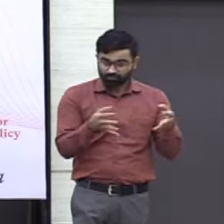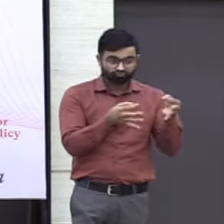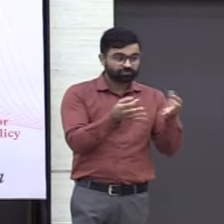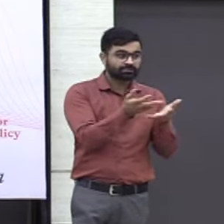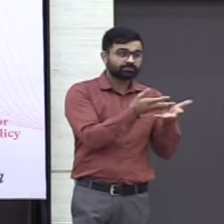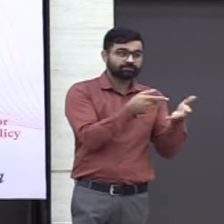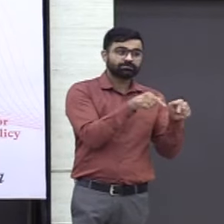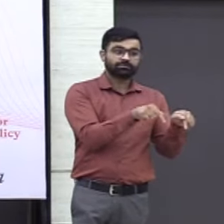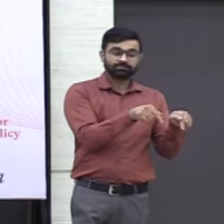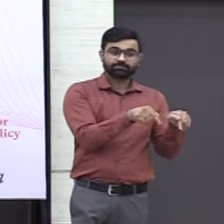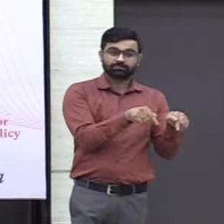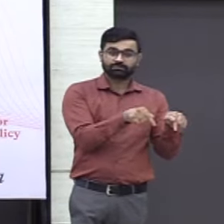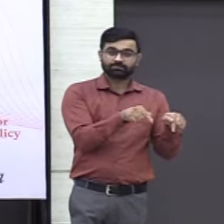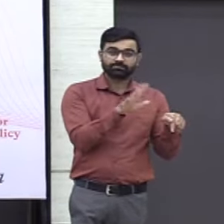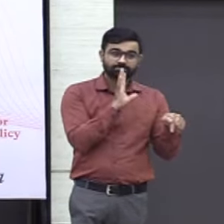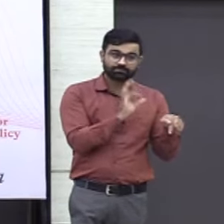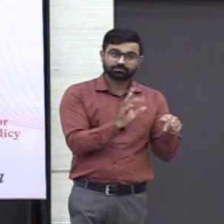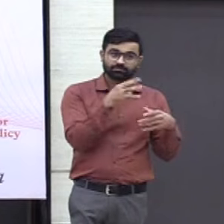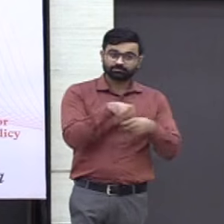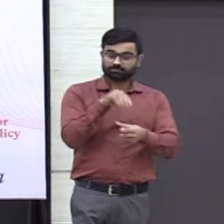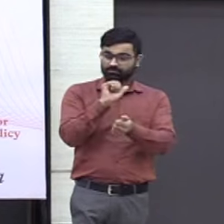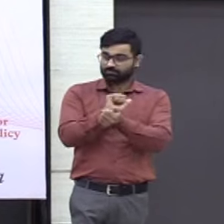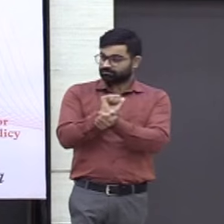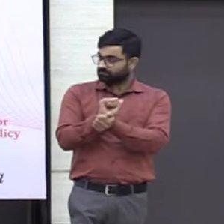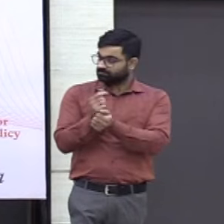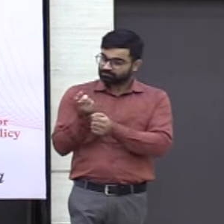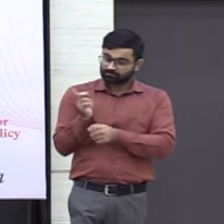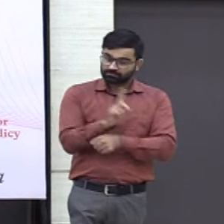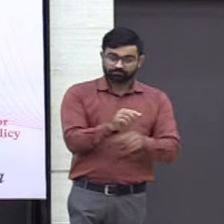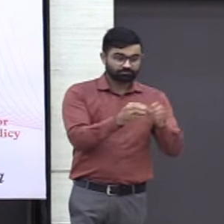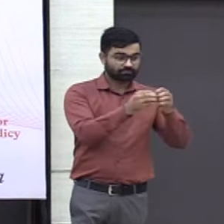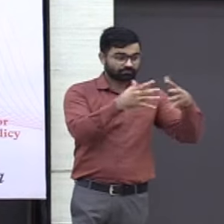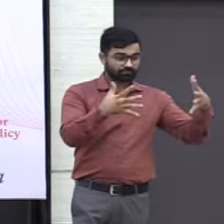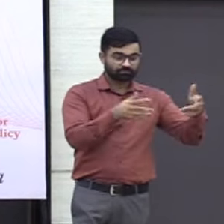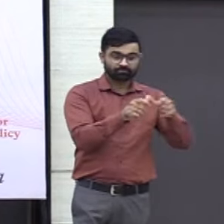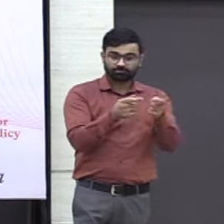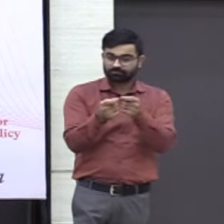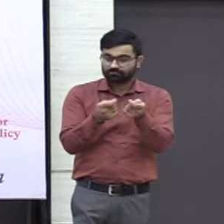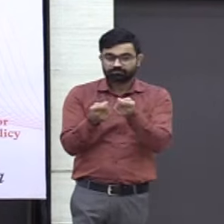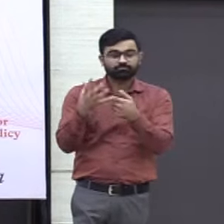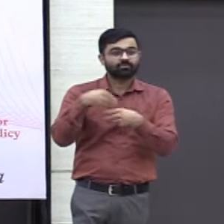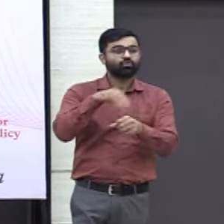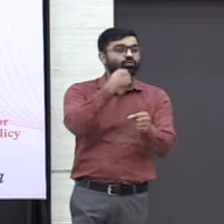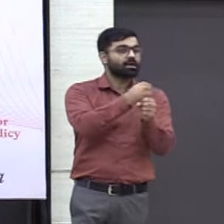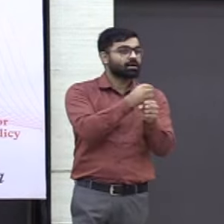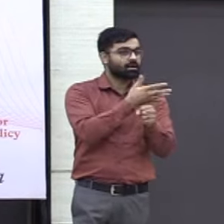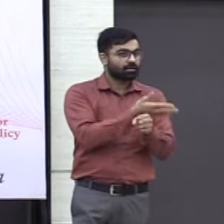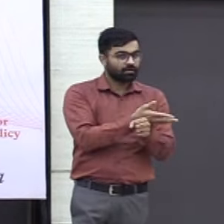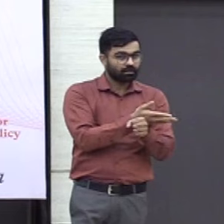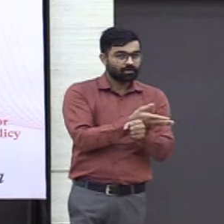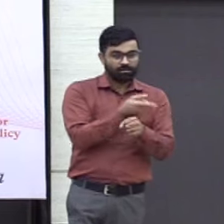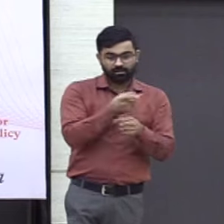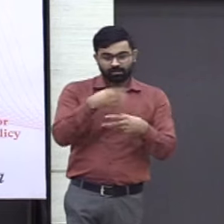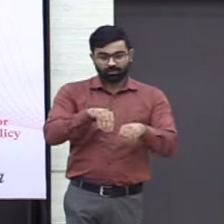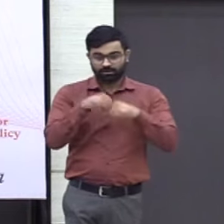discretion and the fact that the police comes under the larger administrative control of the government, that